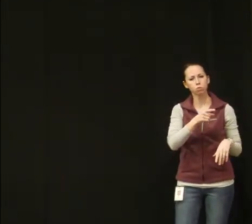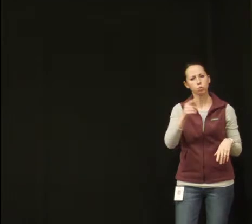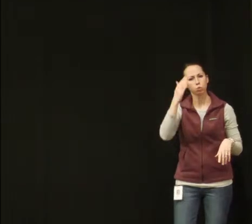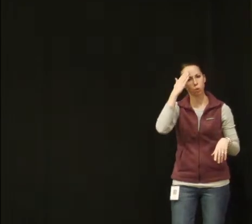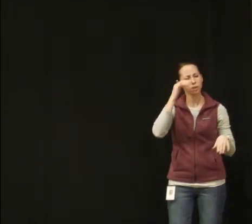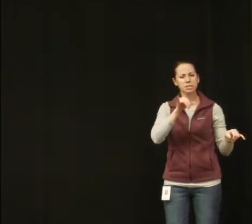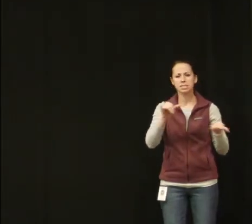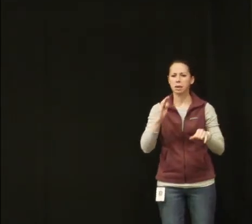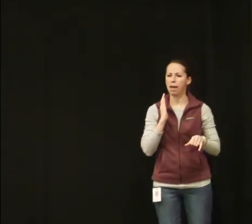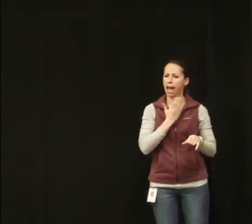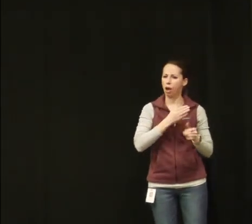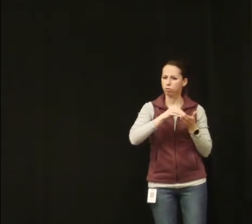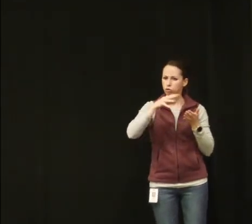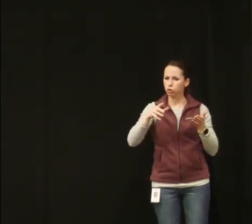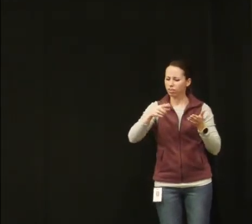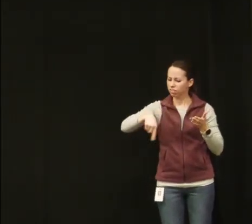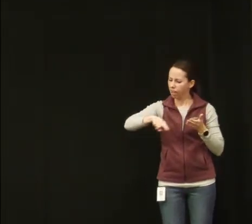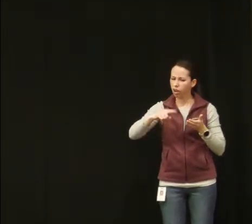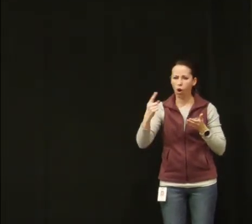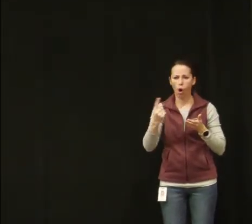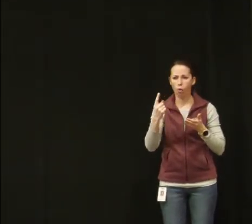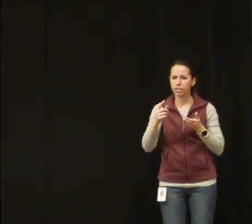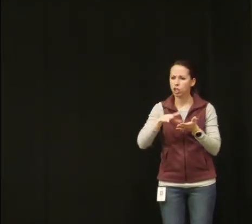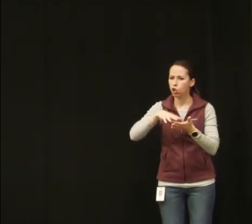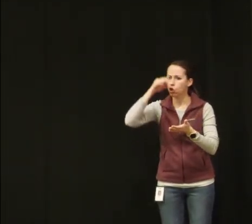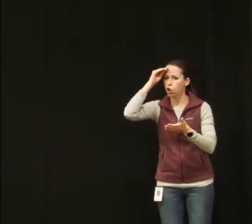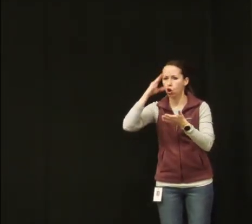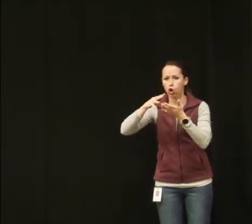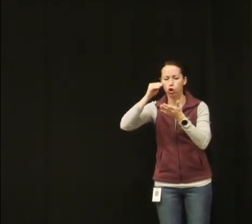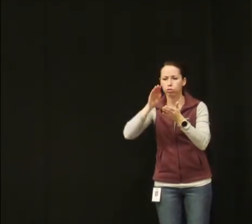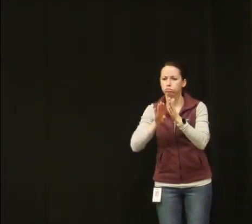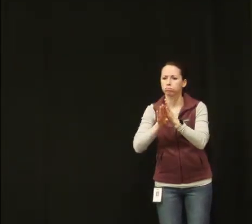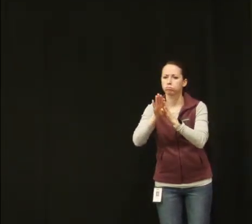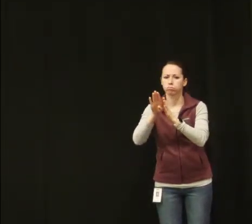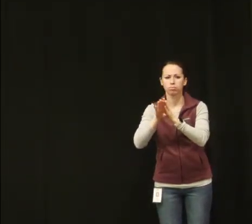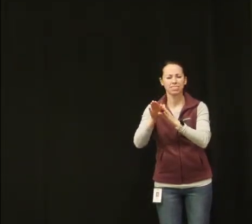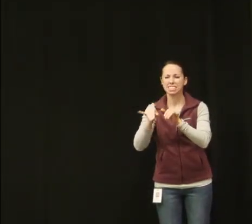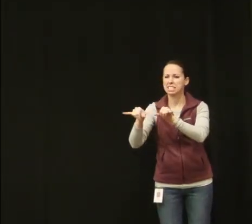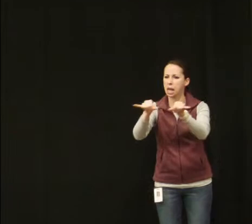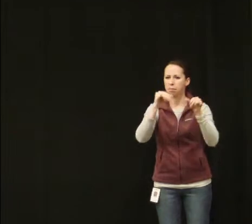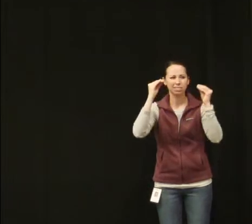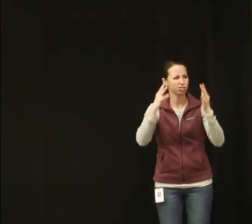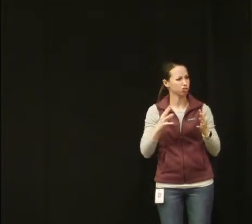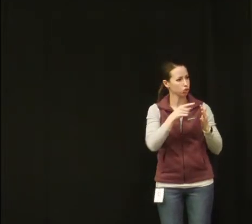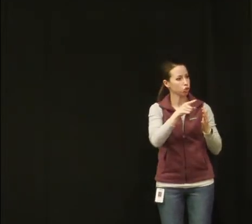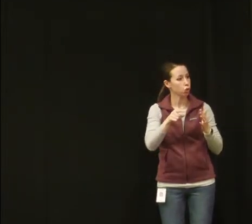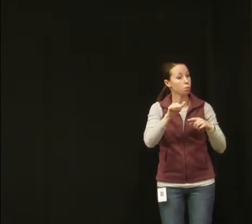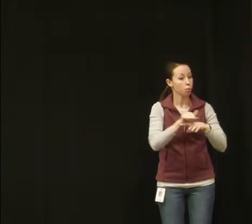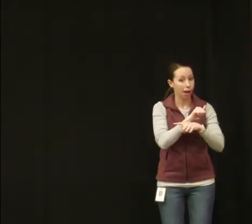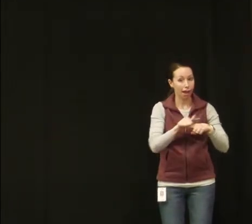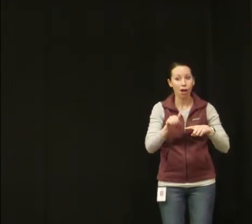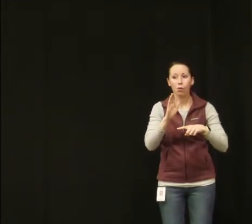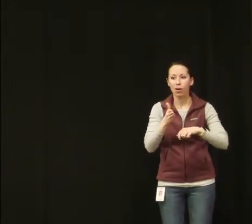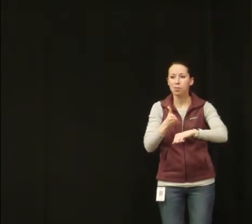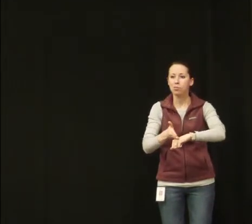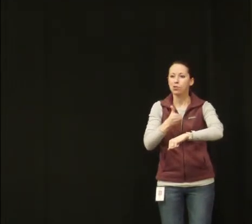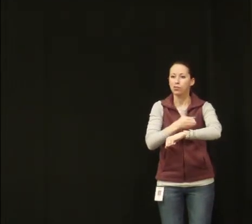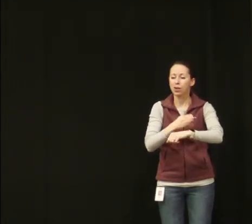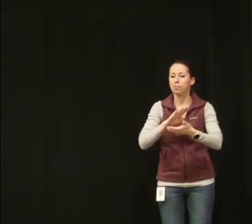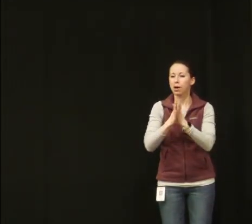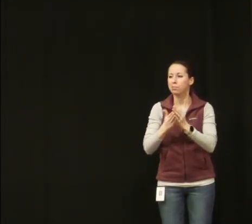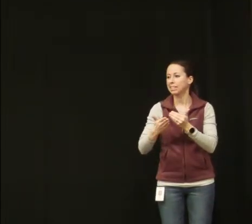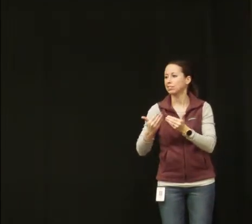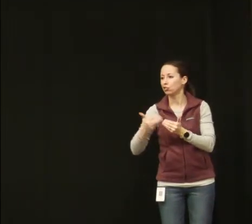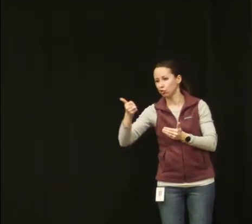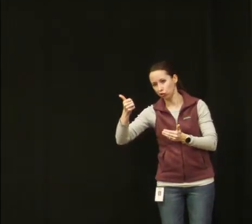our students are always learning and evolving, so are we as teachers. And I think as you get more practice, it becomes easier to do.